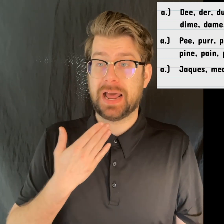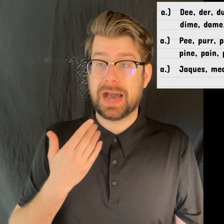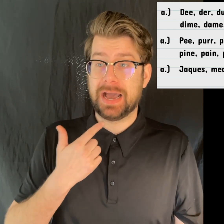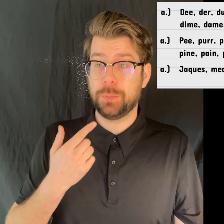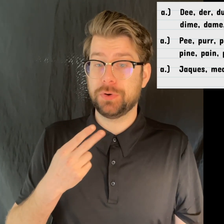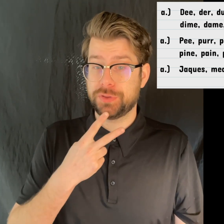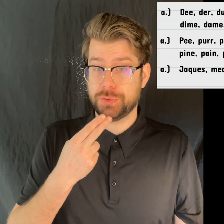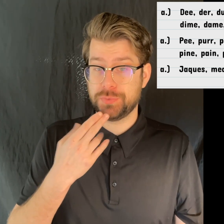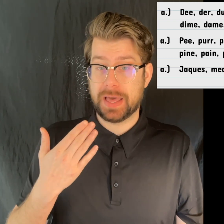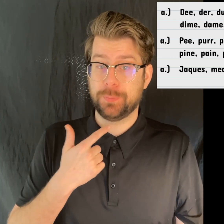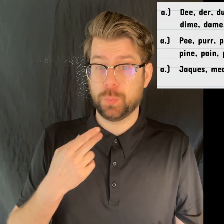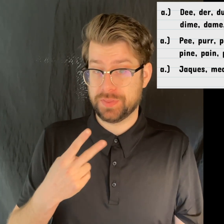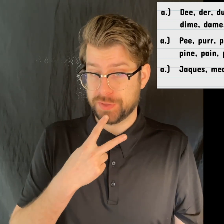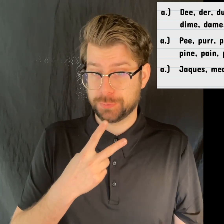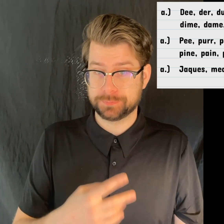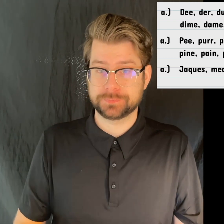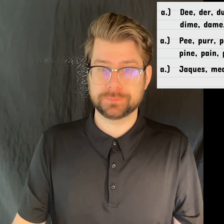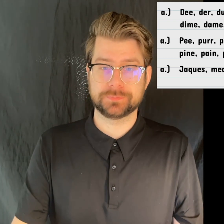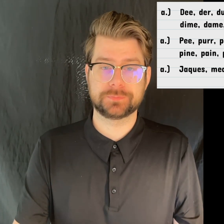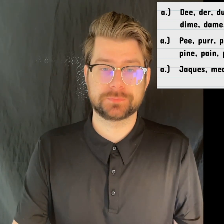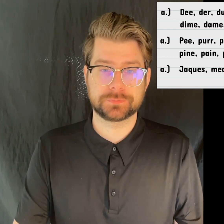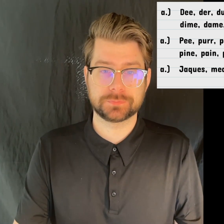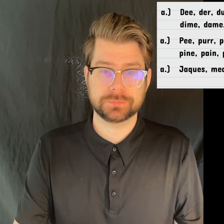I will cue them with you.